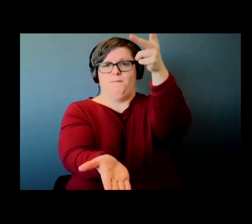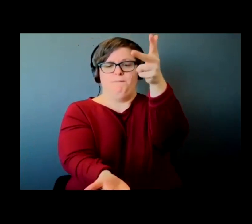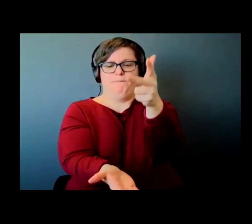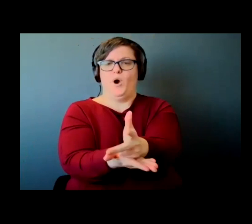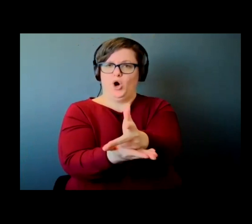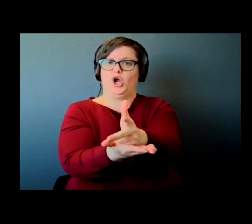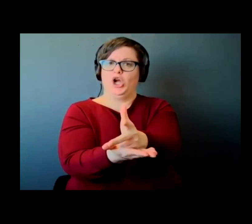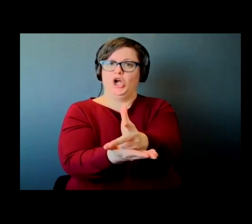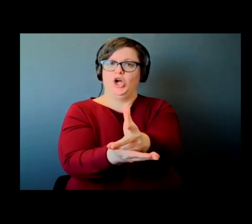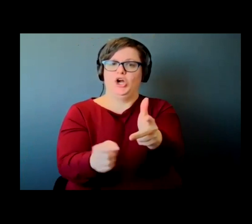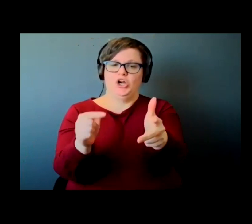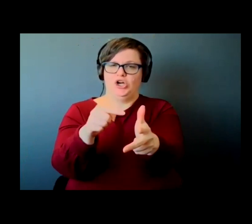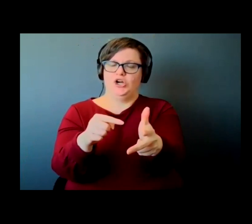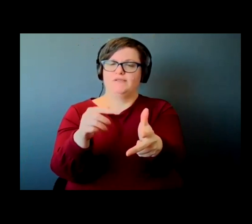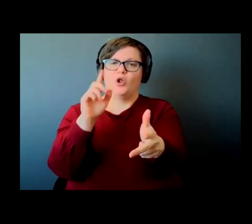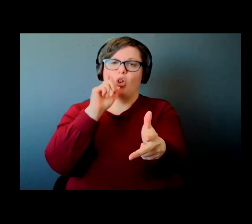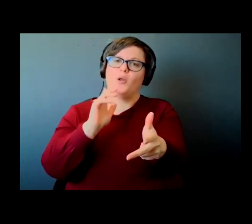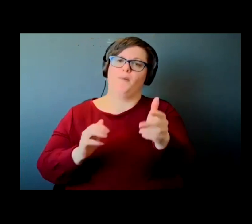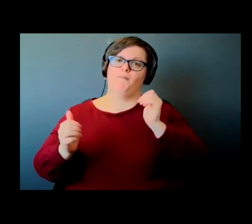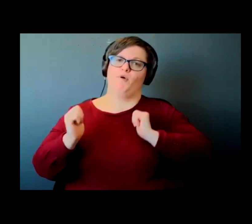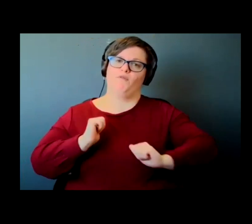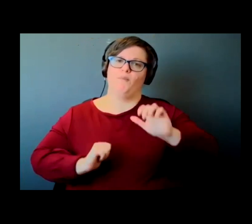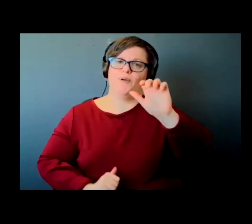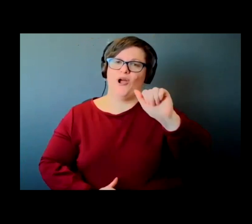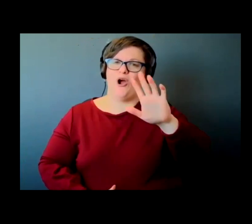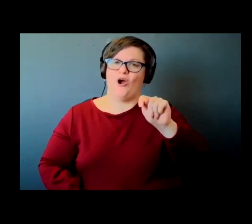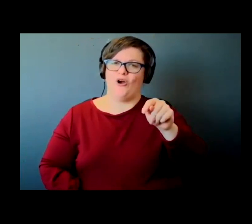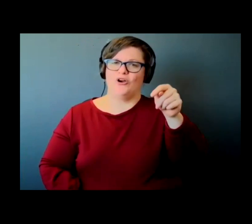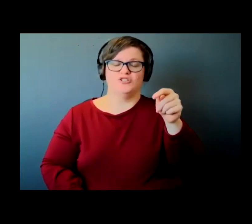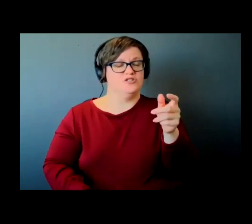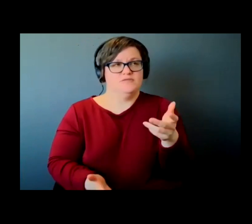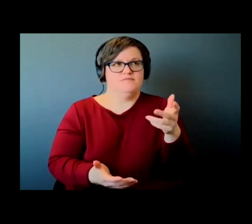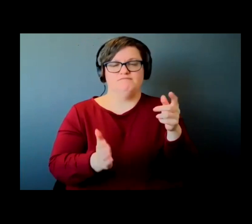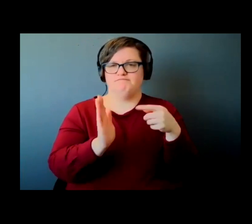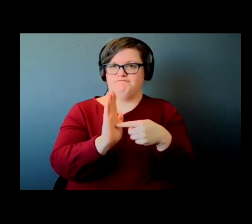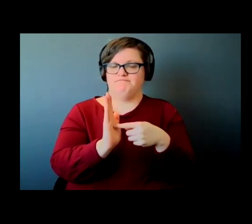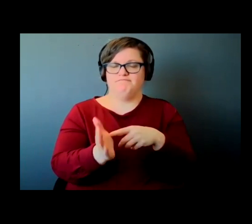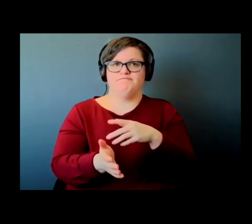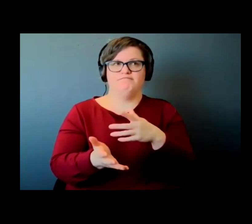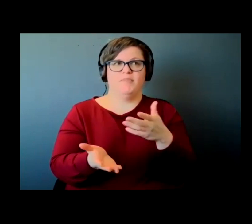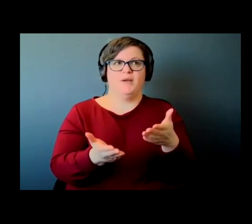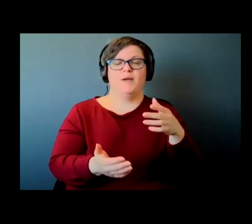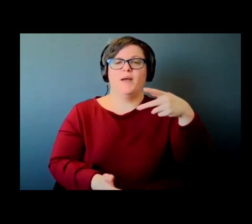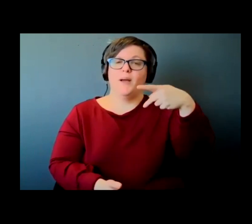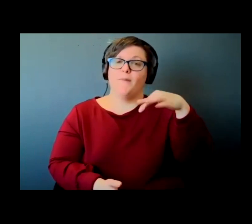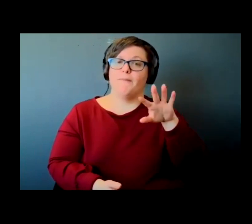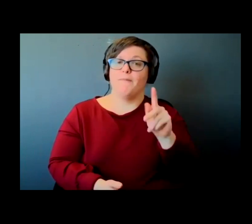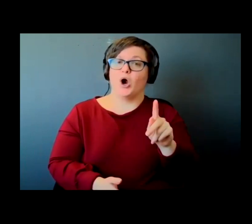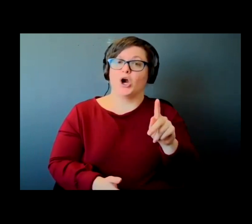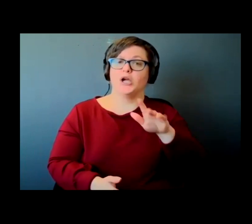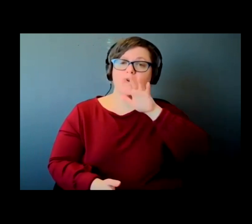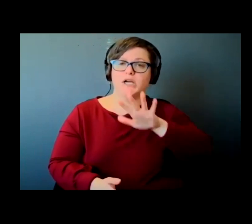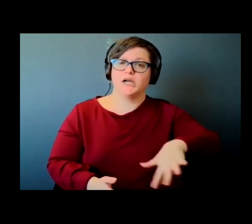could be like a performance, you could just park your van in a park by a gallery